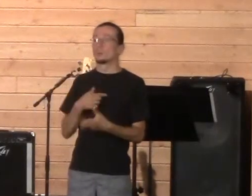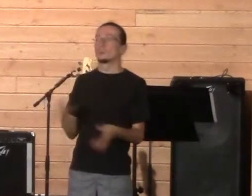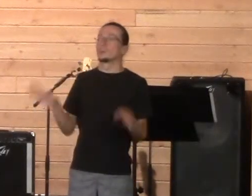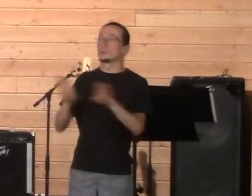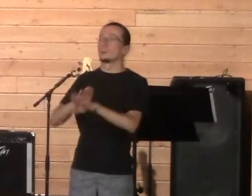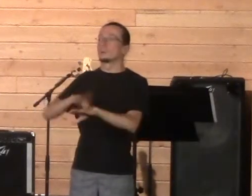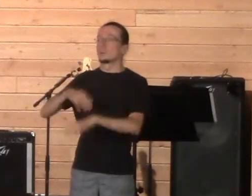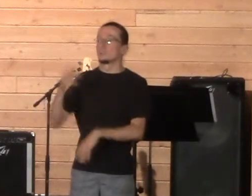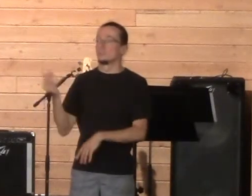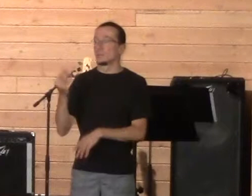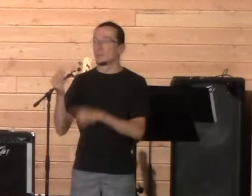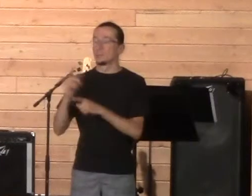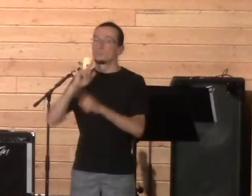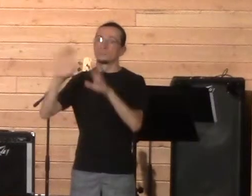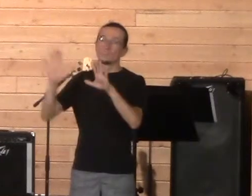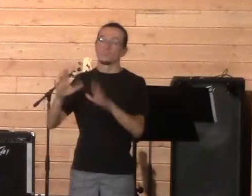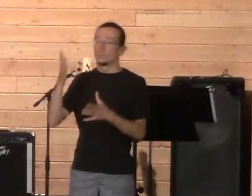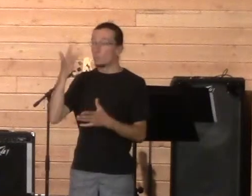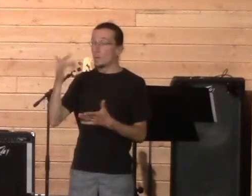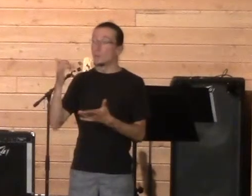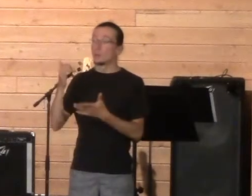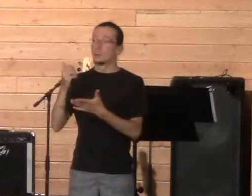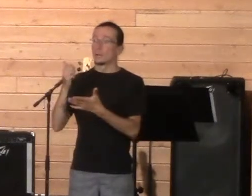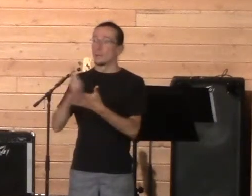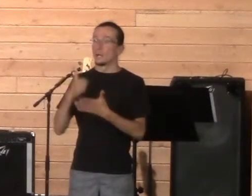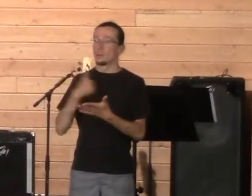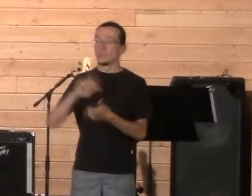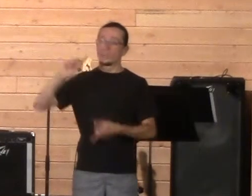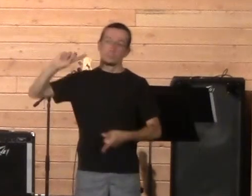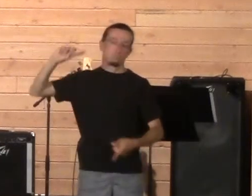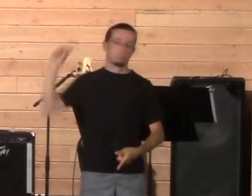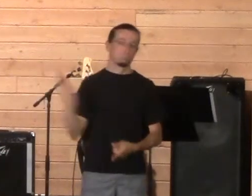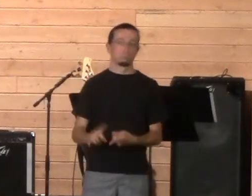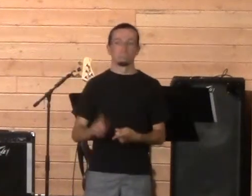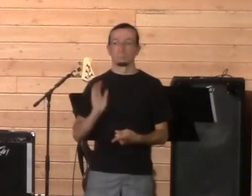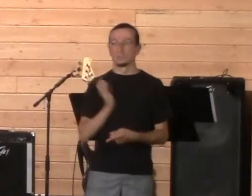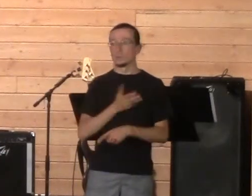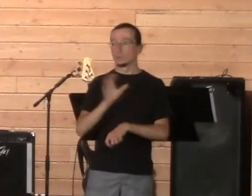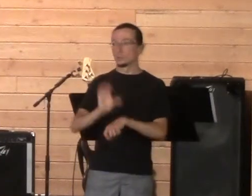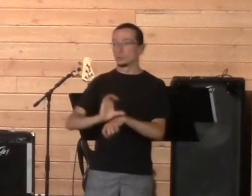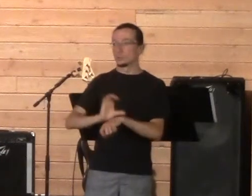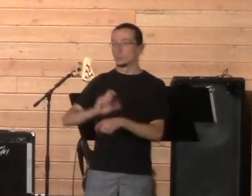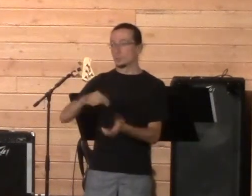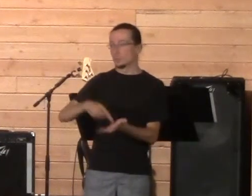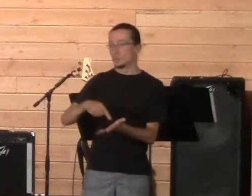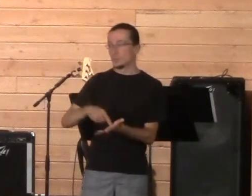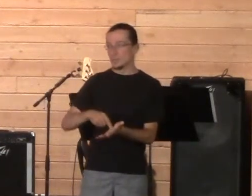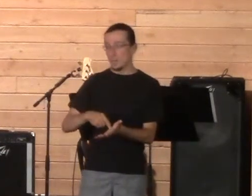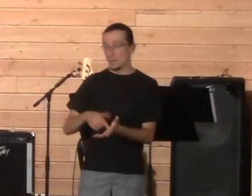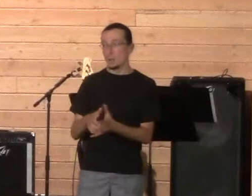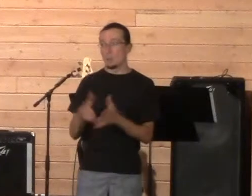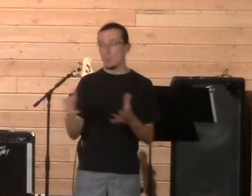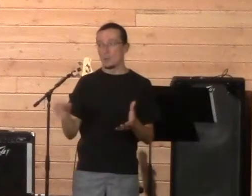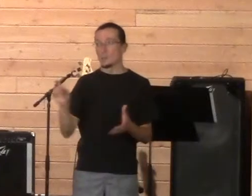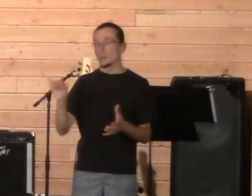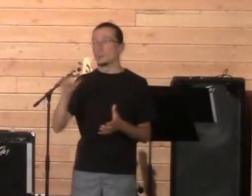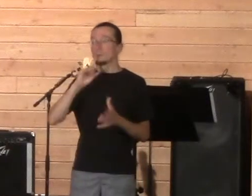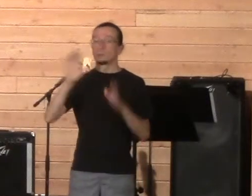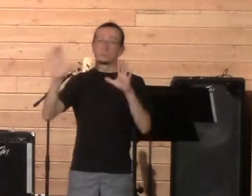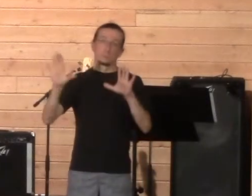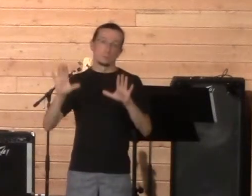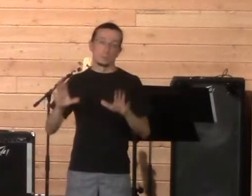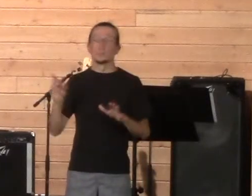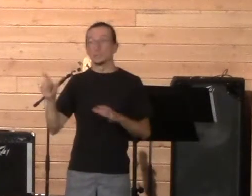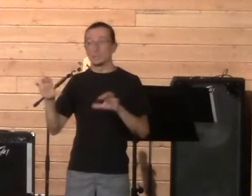wonderful because it helped us reduce our church debt load enormously. It really is a great thing. It had served